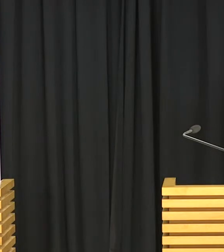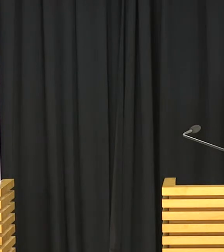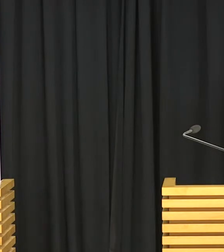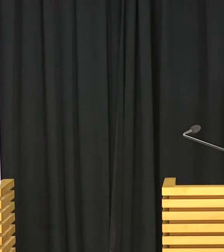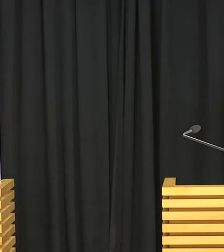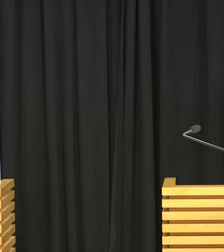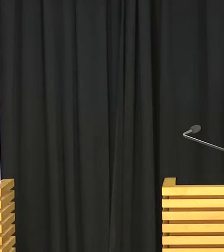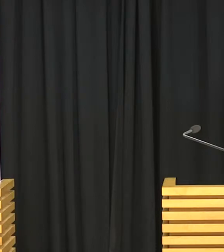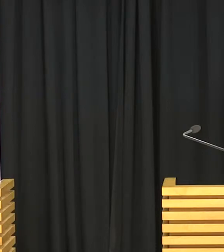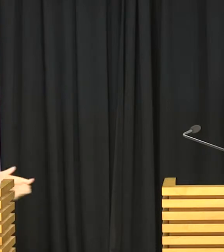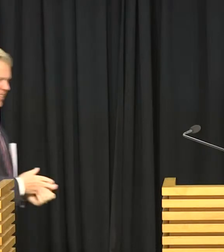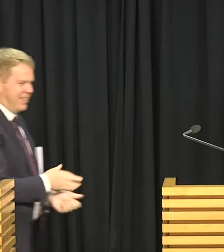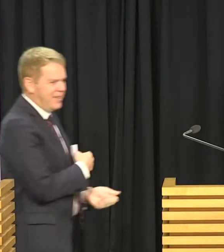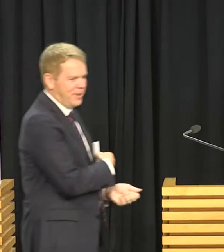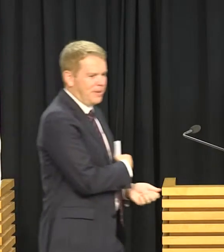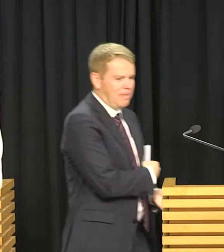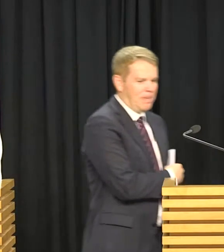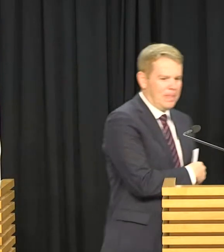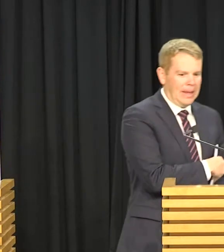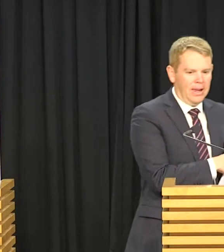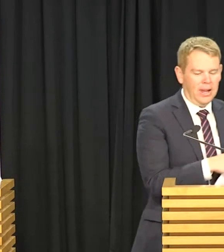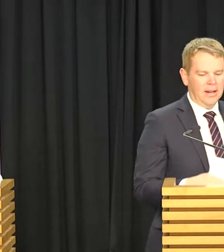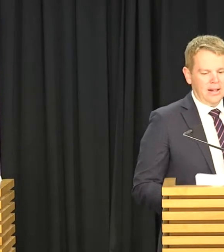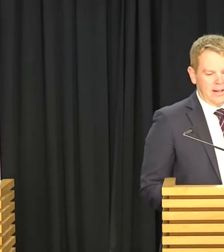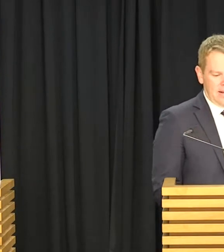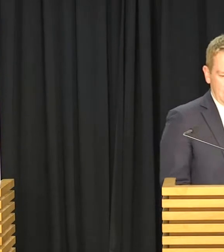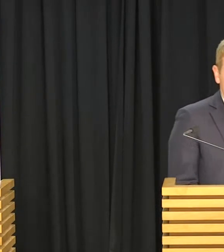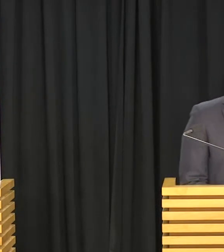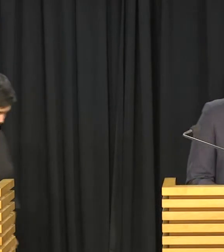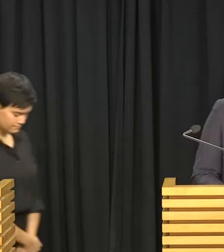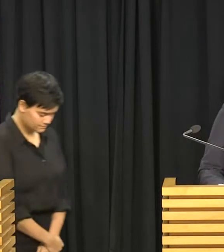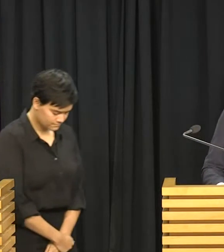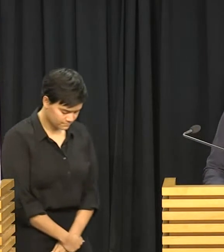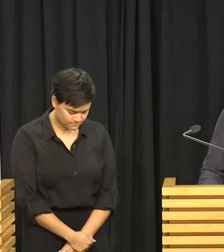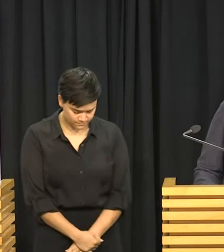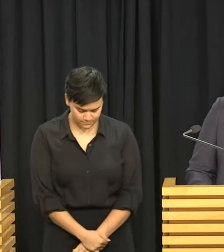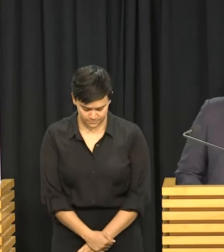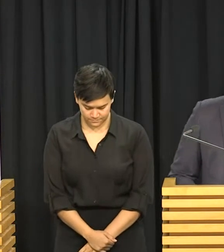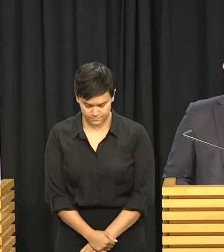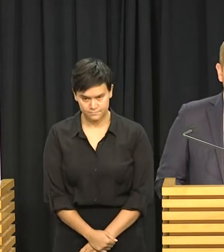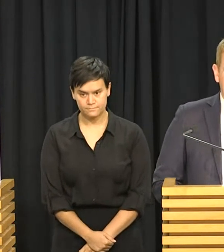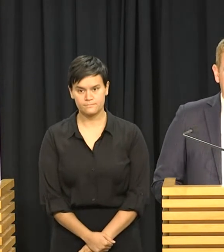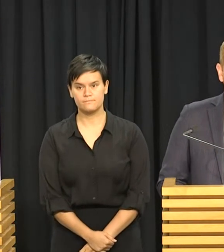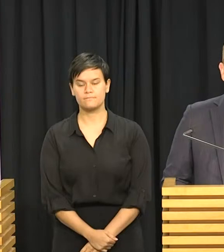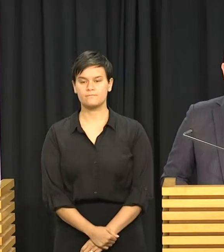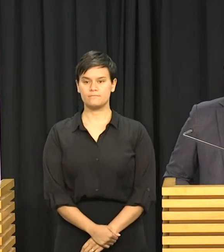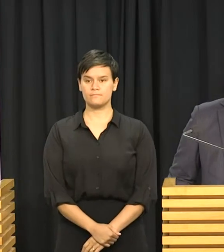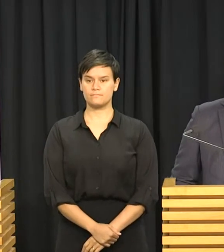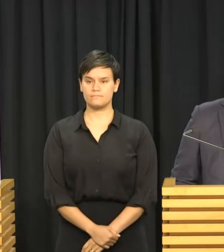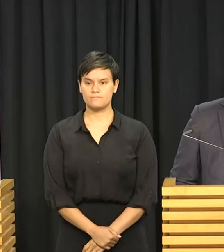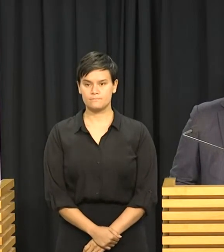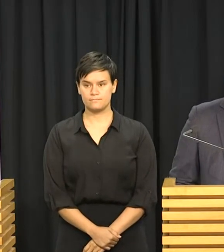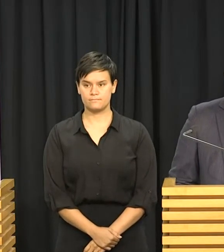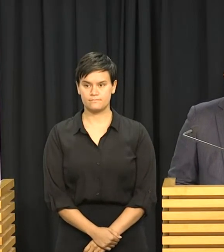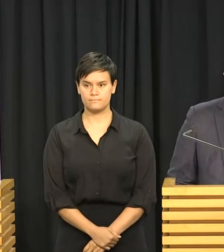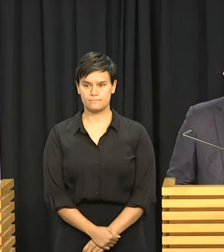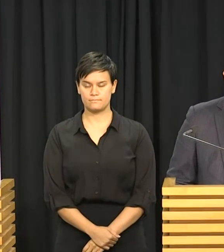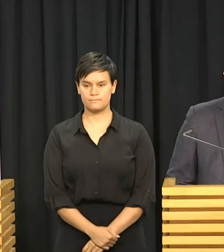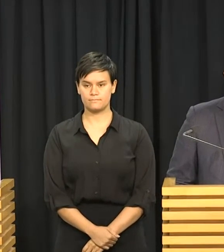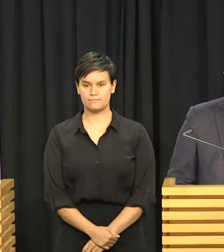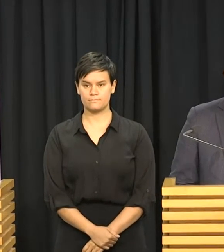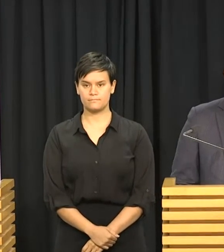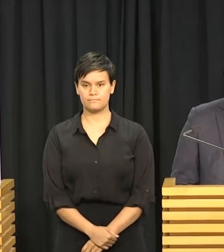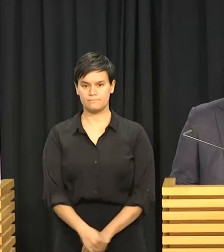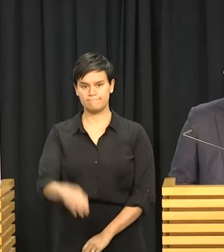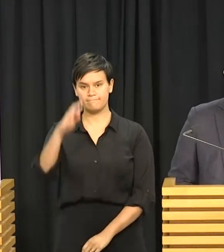This was very, very clear. Wow. Very clear and very scary. And, I didn't know who to even turn